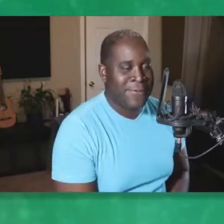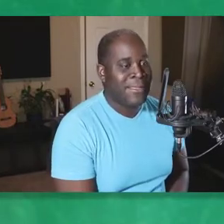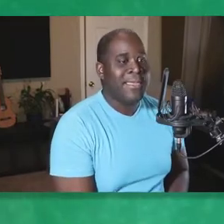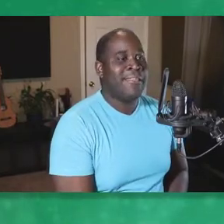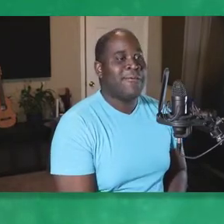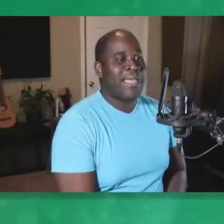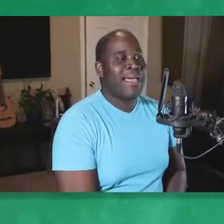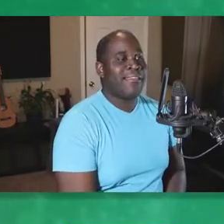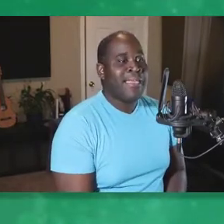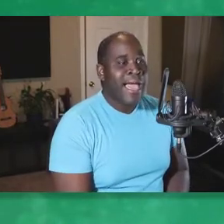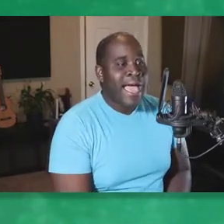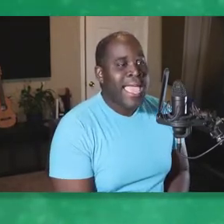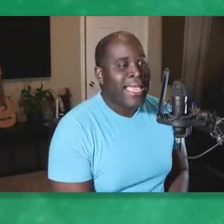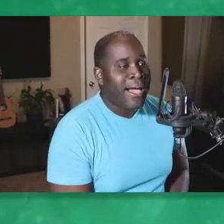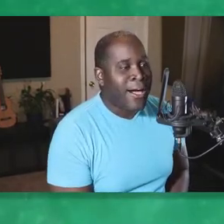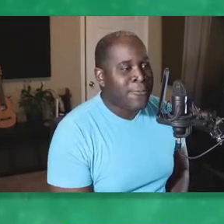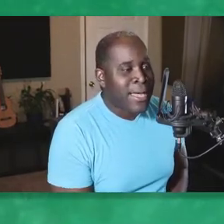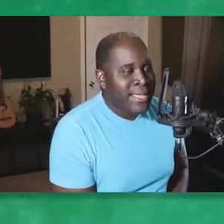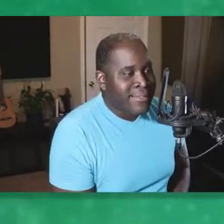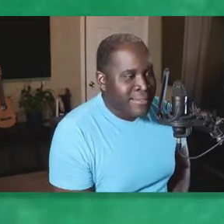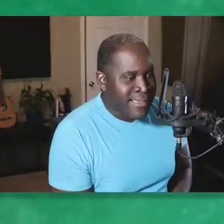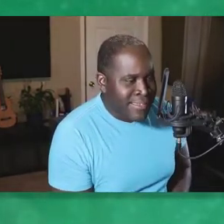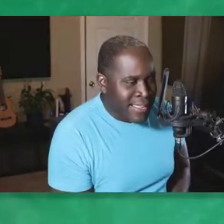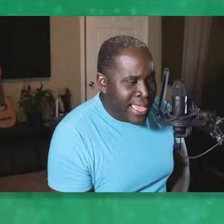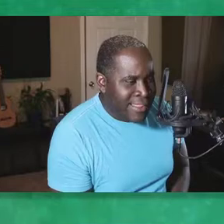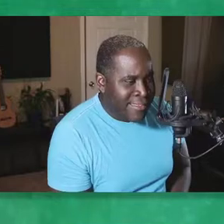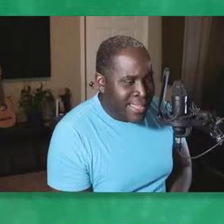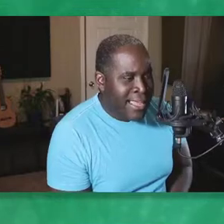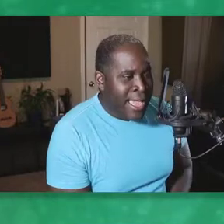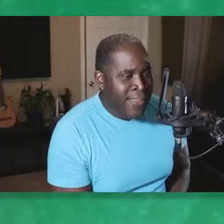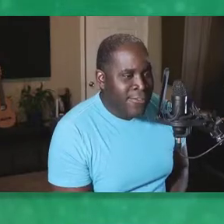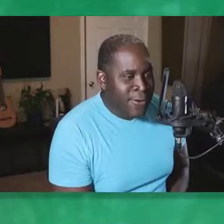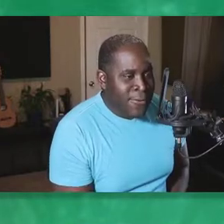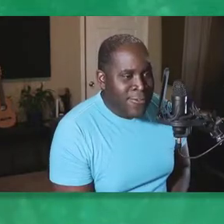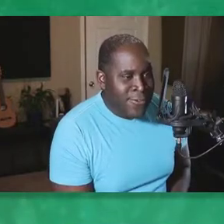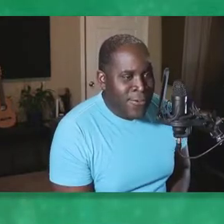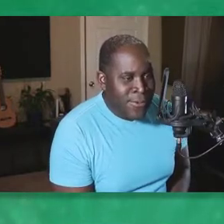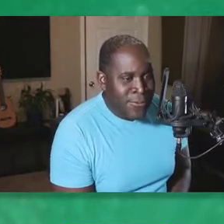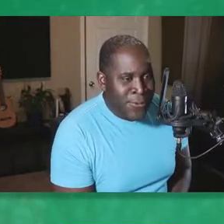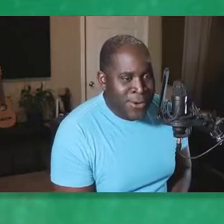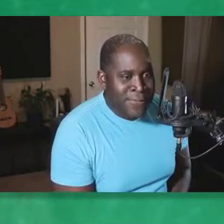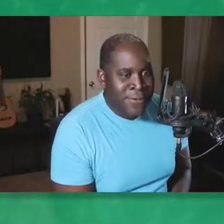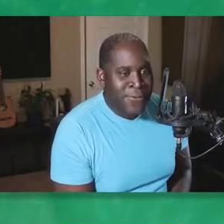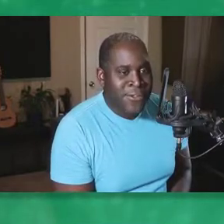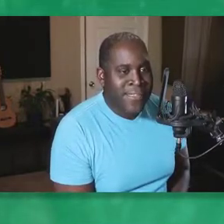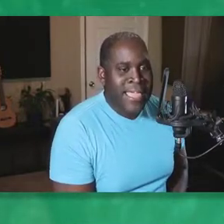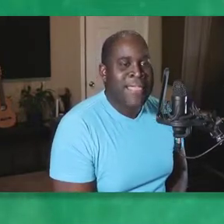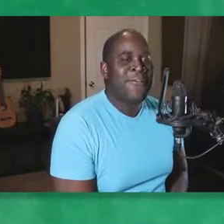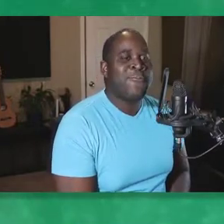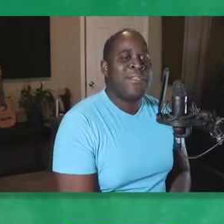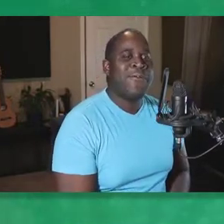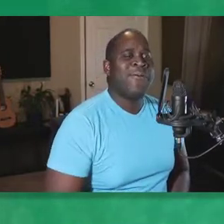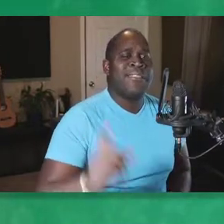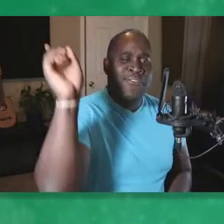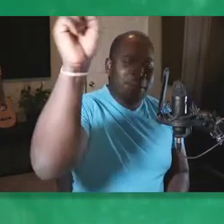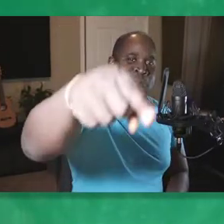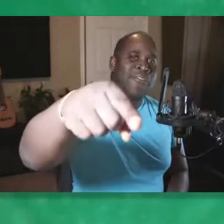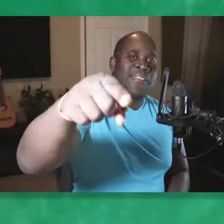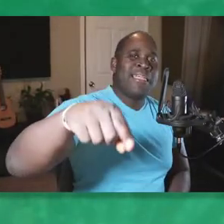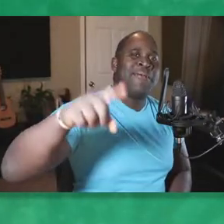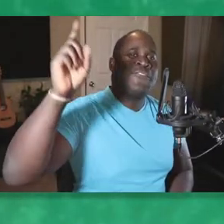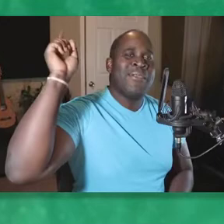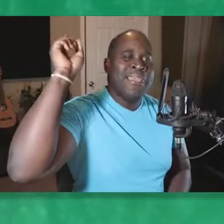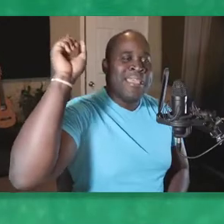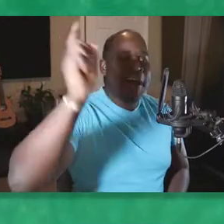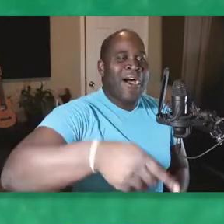amazingly filmed. Great guys. Hey, on Reddit, TC Indiana said, I just started watching the show and I was wondering if it was real sign language. Pretty cool. Dude, it's